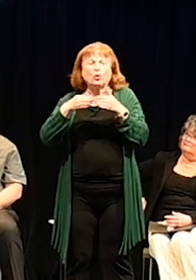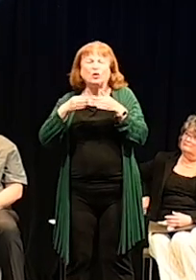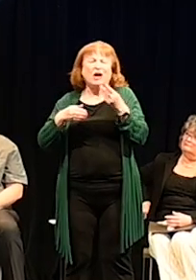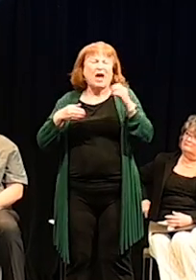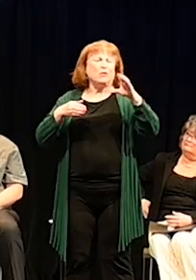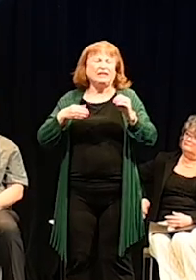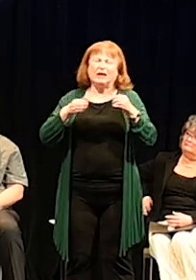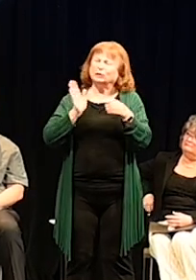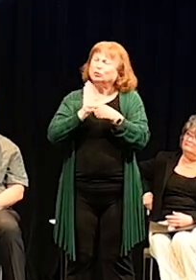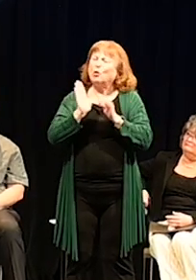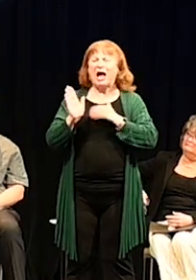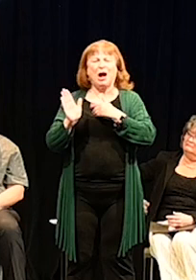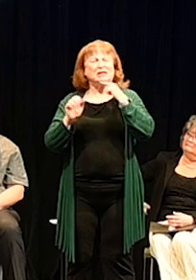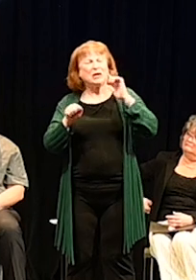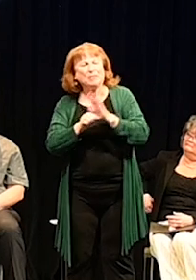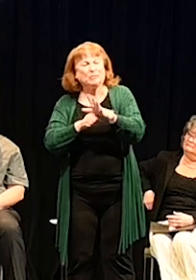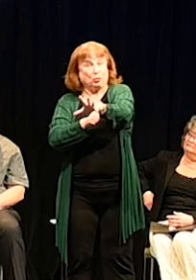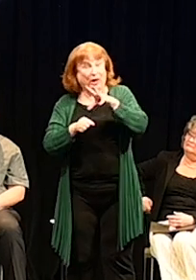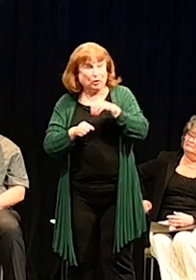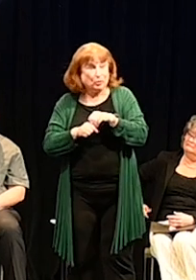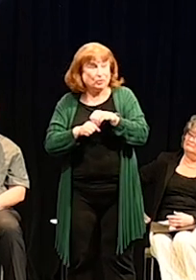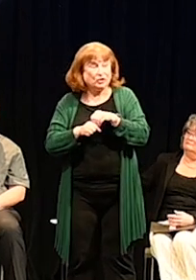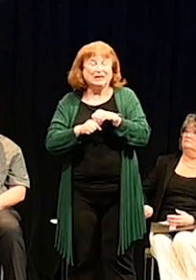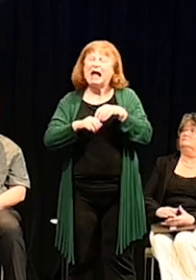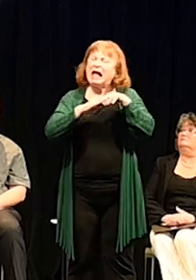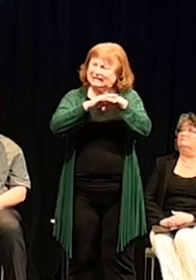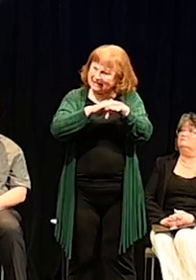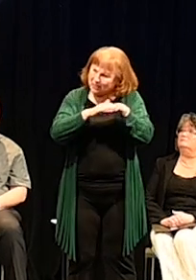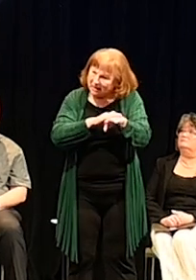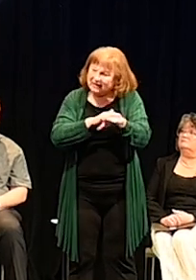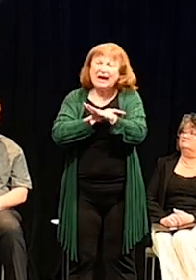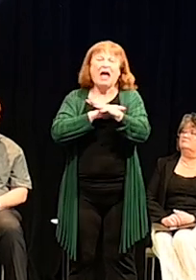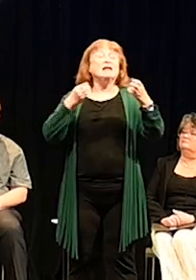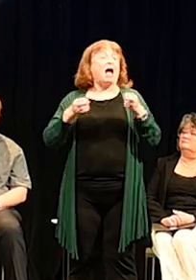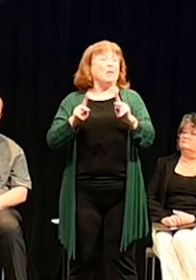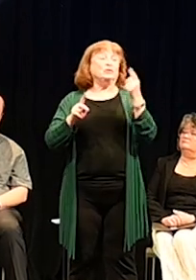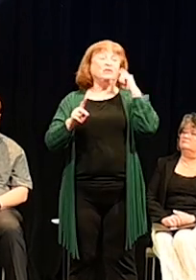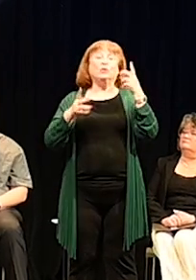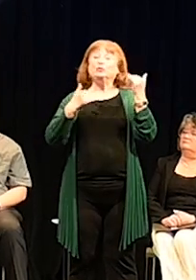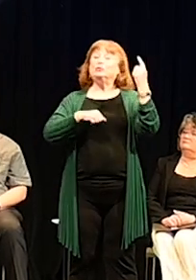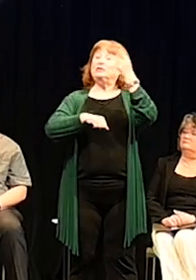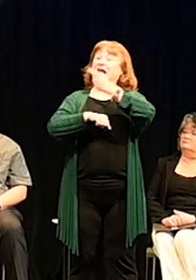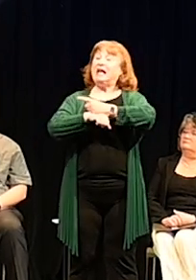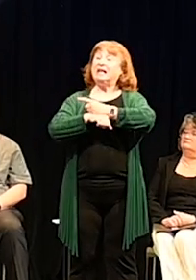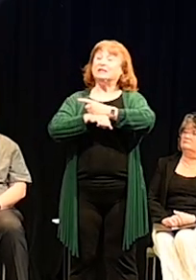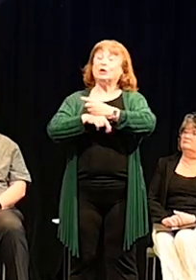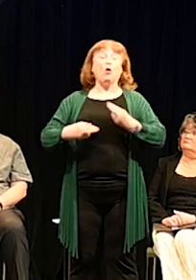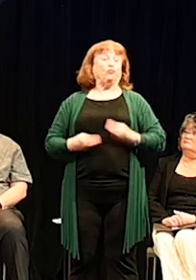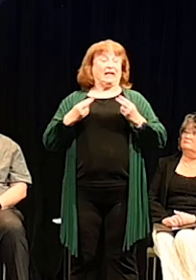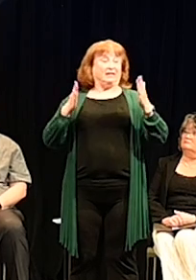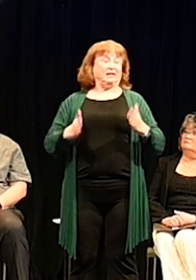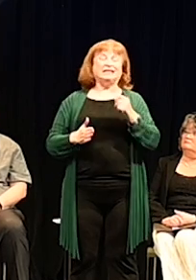County can reflect our commitment to inclusion, accessibility, and opportunity for today's